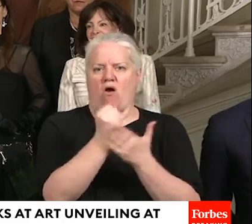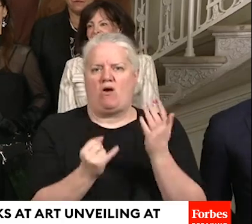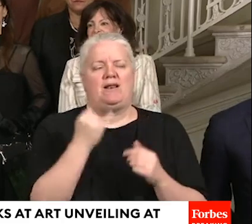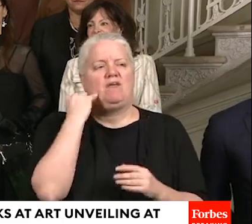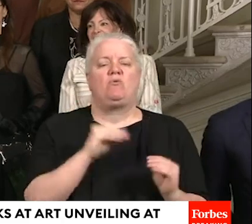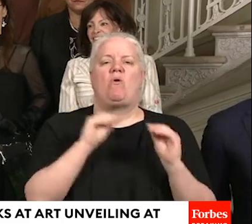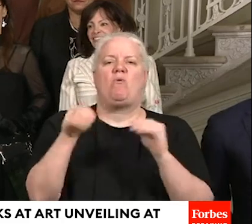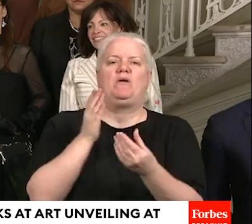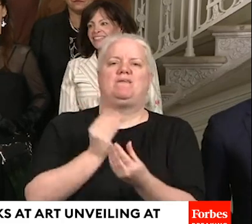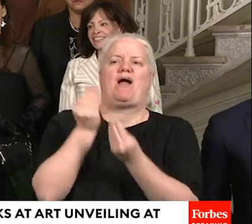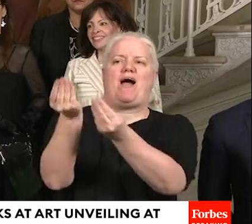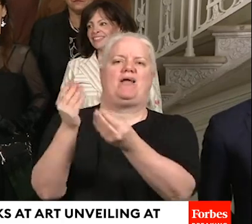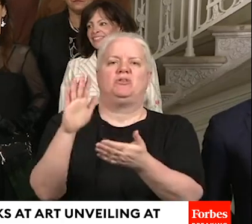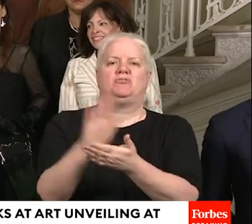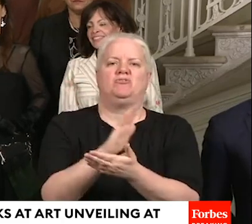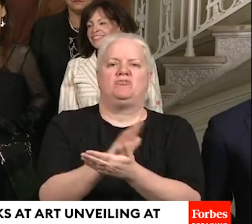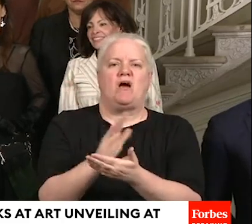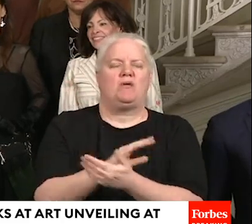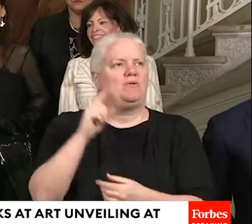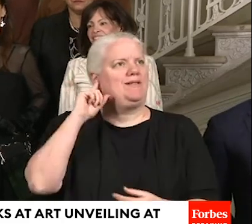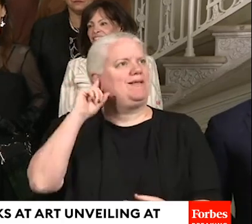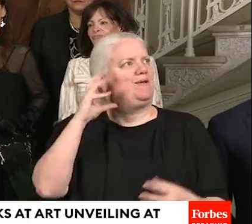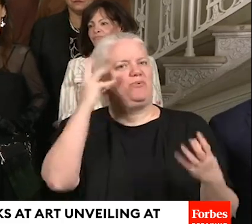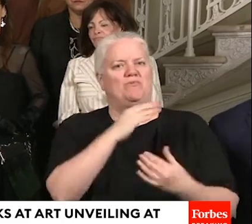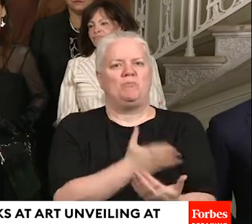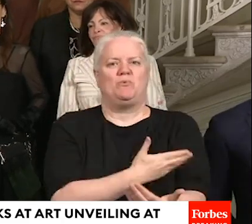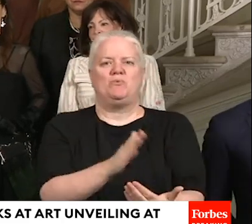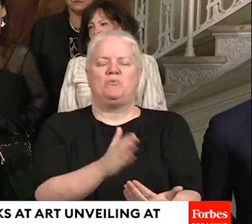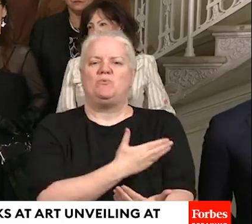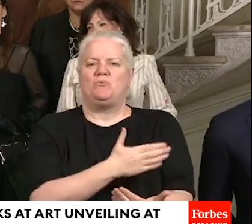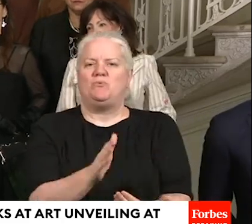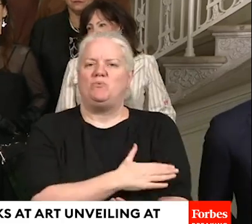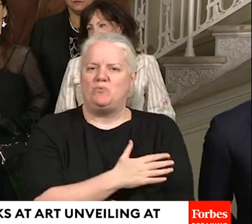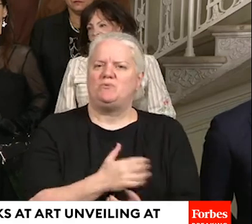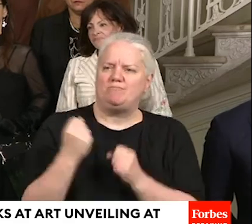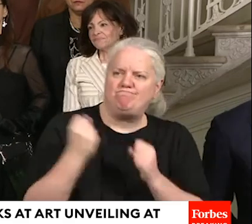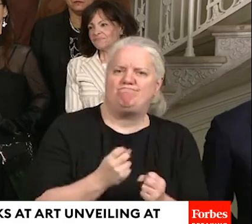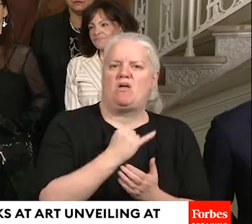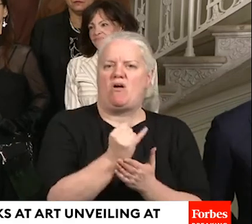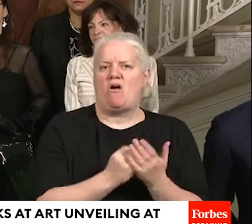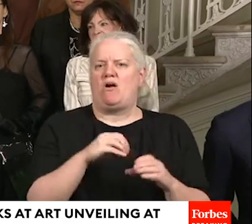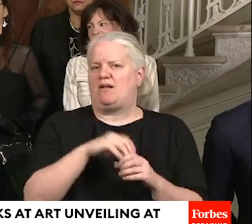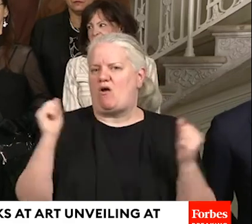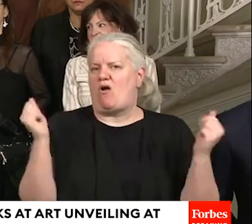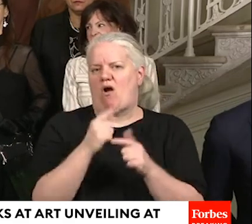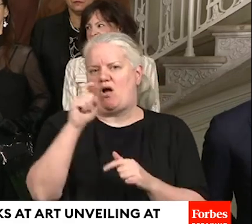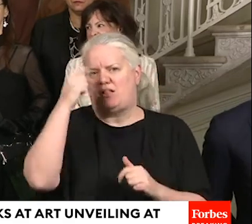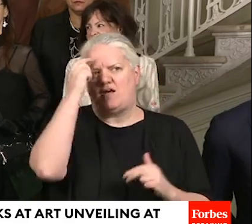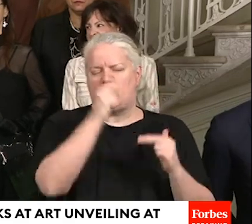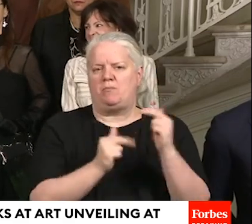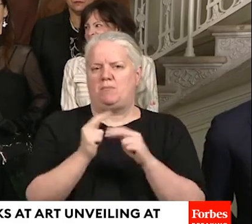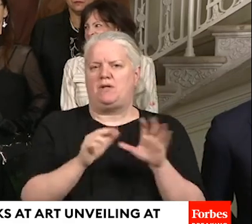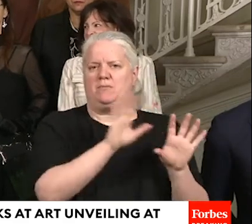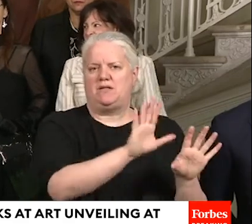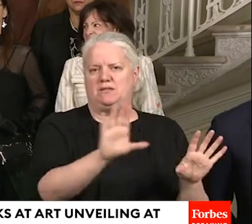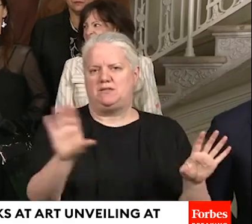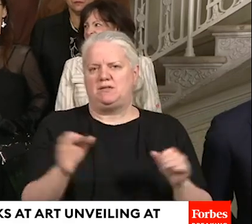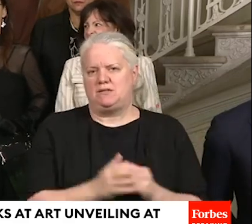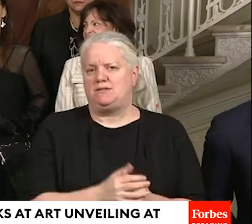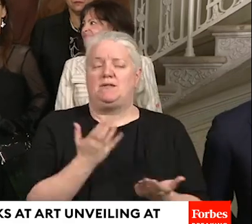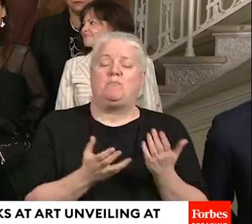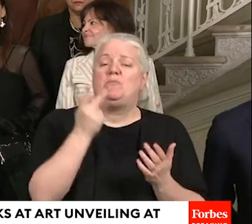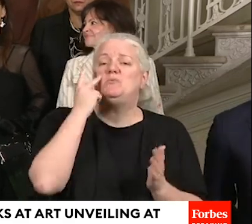Buildings, you may hear a beautiful sound, a beautiful instrument playing, or you may see an artist rendering or some type of